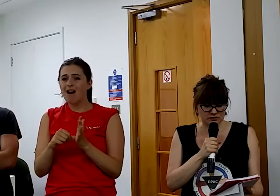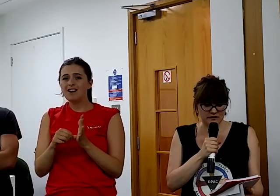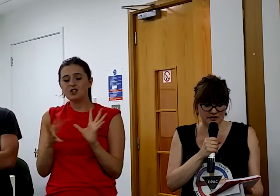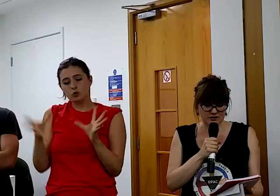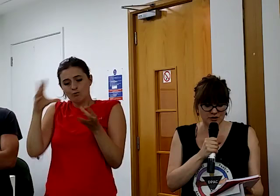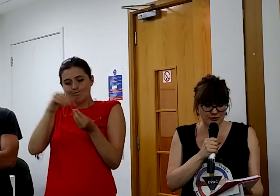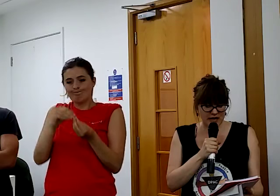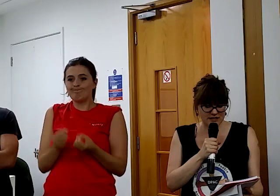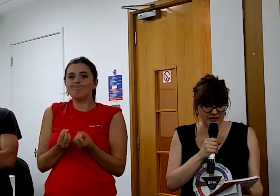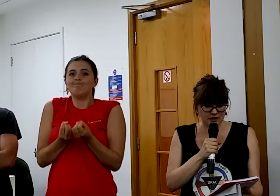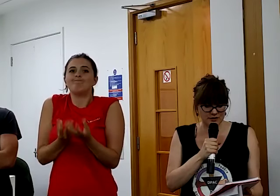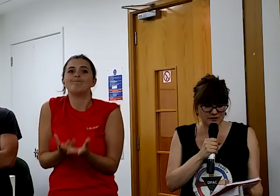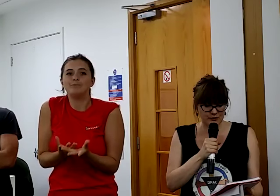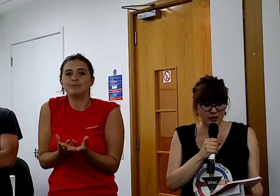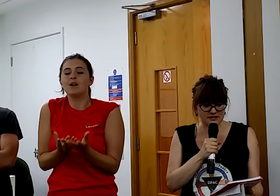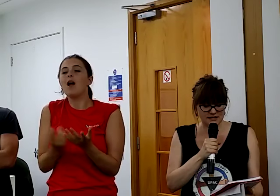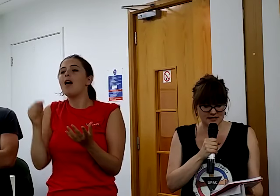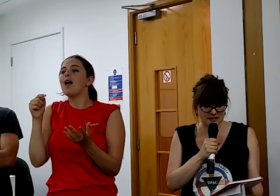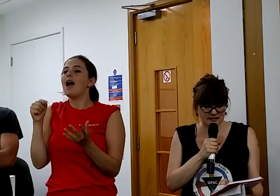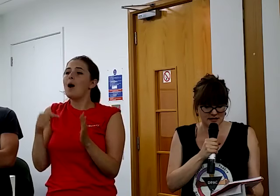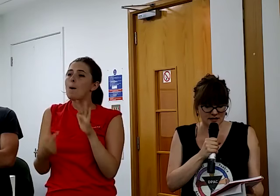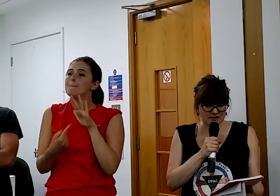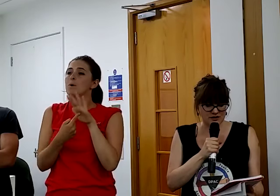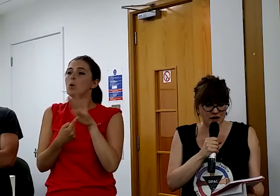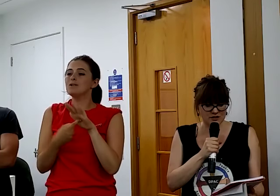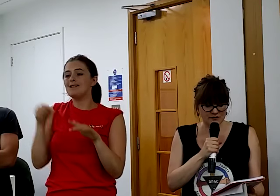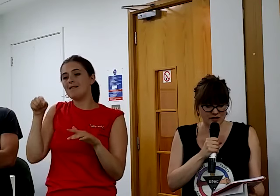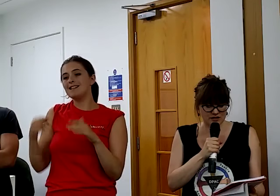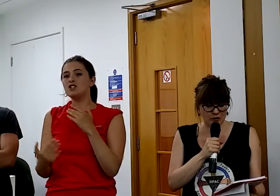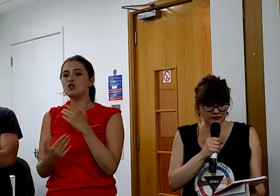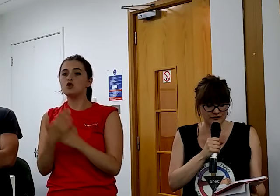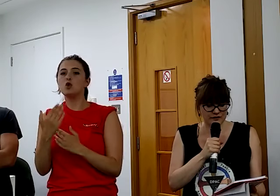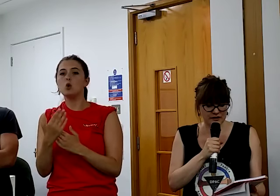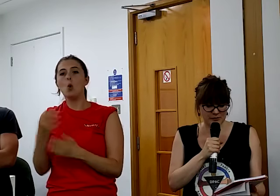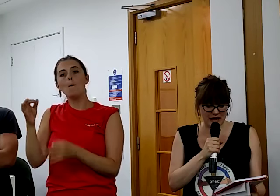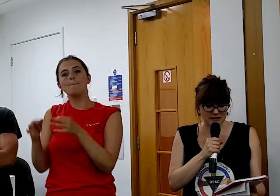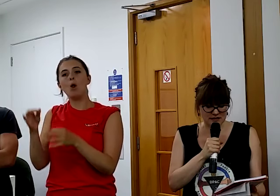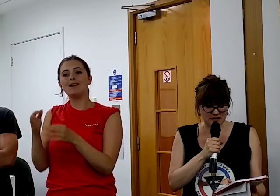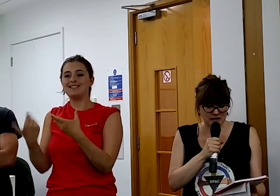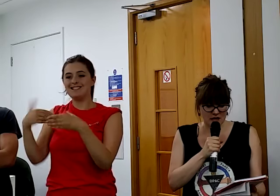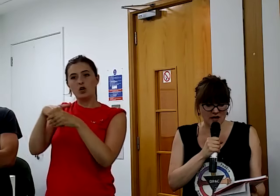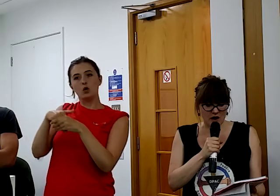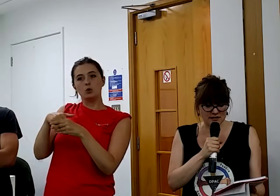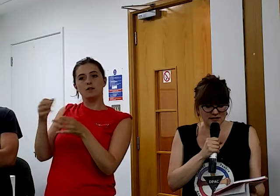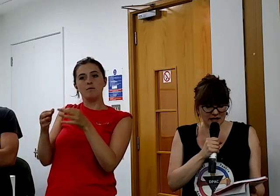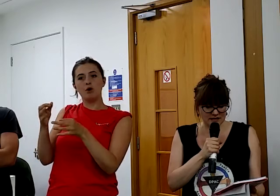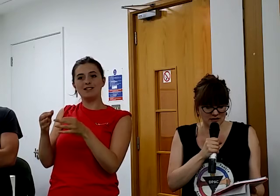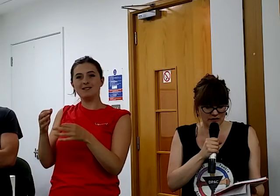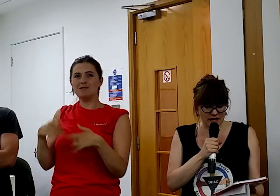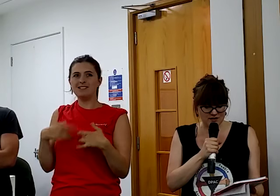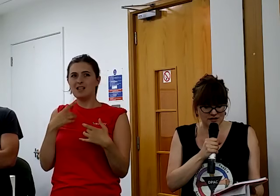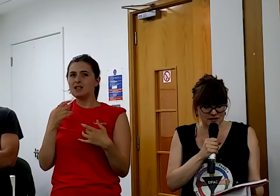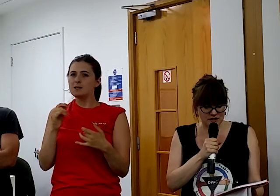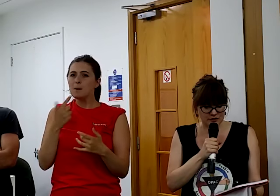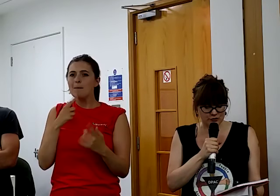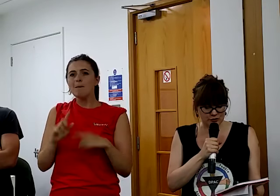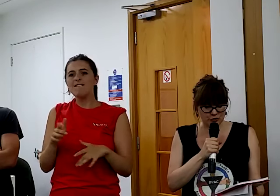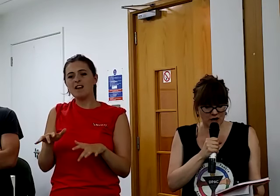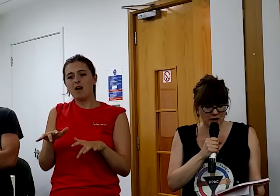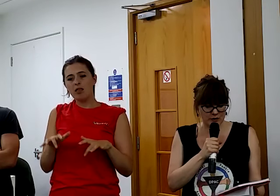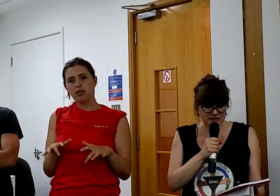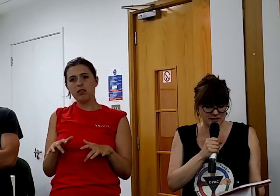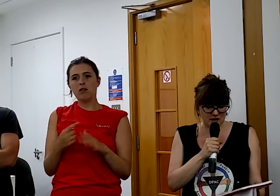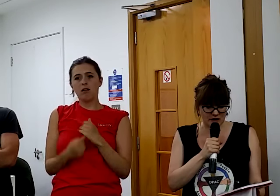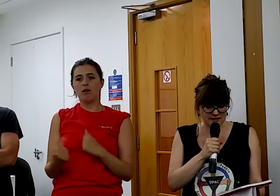how important this new brand of inclusive politics is to those of us who often feel abandoned and isolated on the edges of